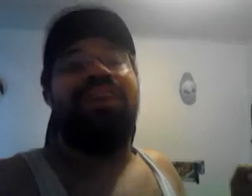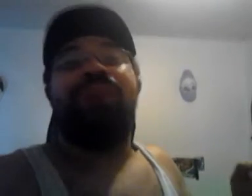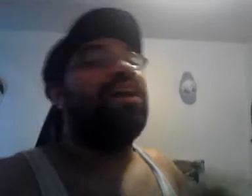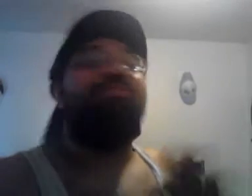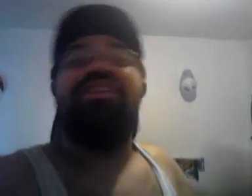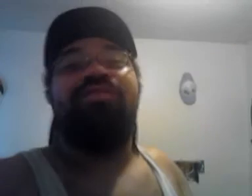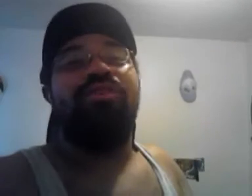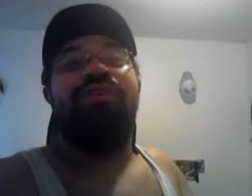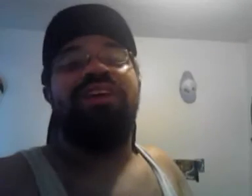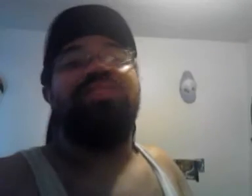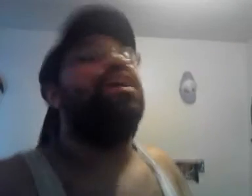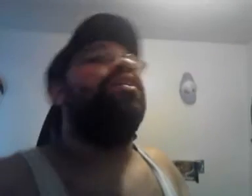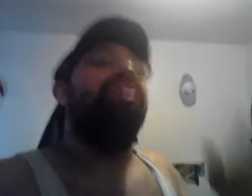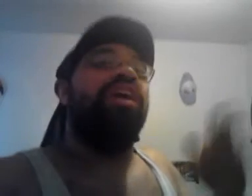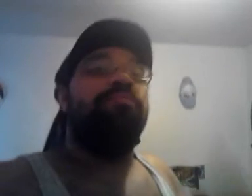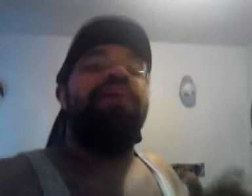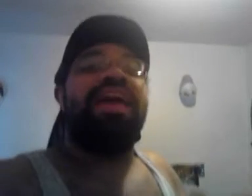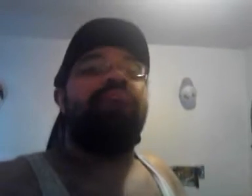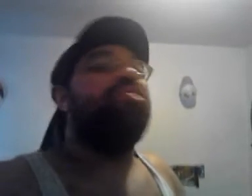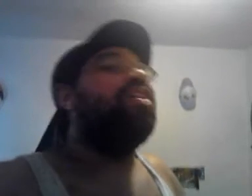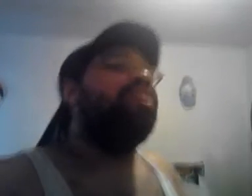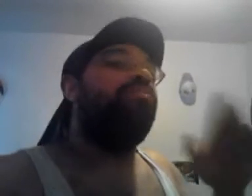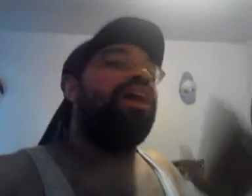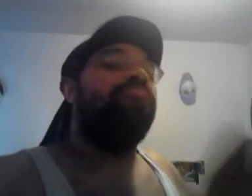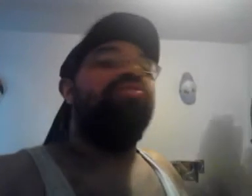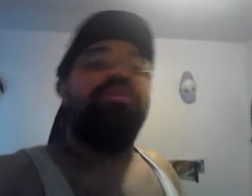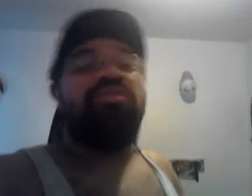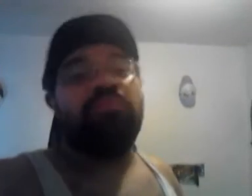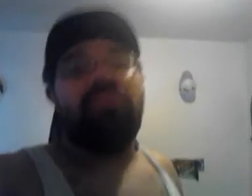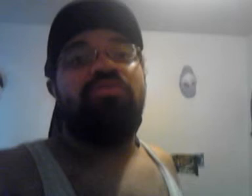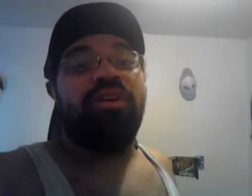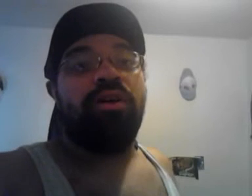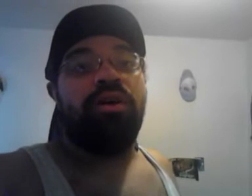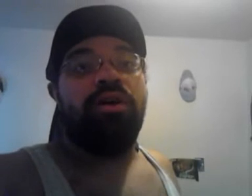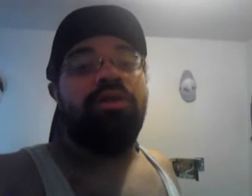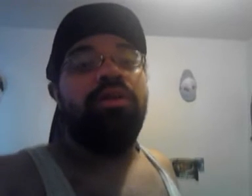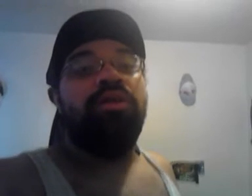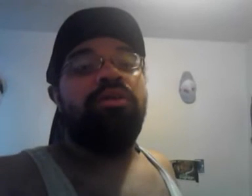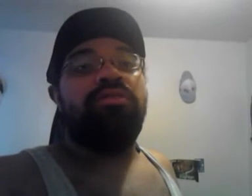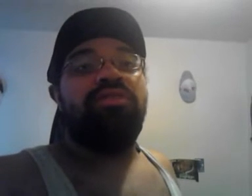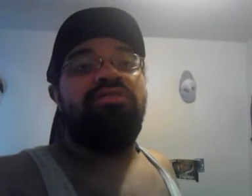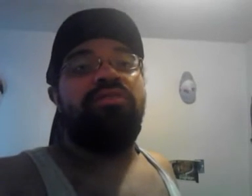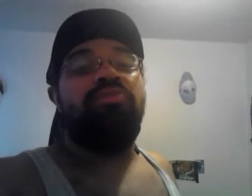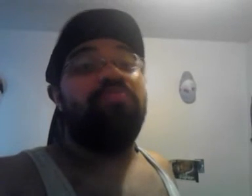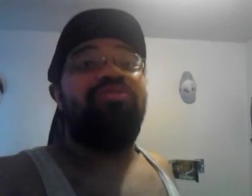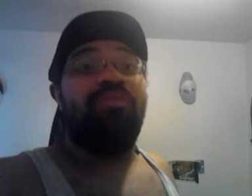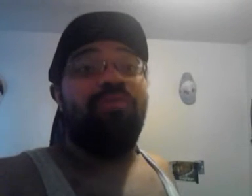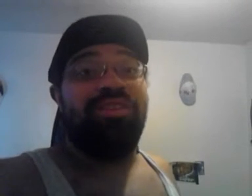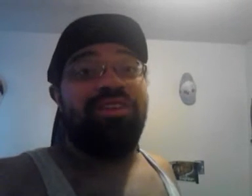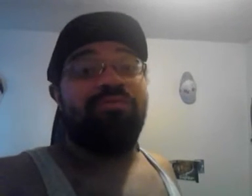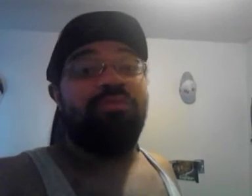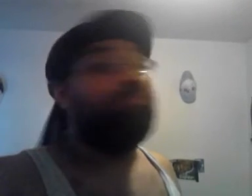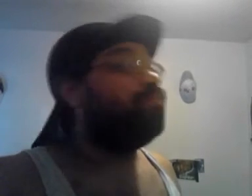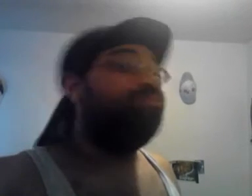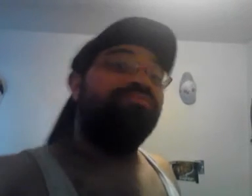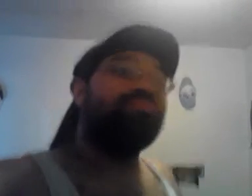time. It don't go like that. It might happen, but I believe the Spurs, San Antonio Spurs is going to win this one.